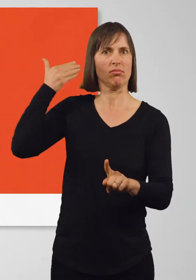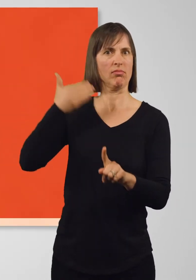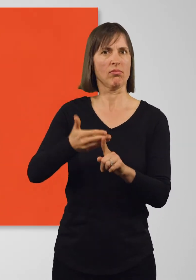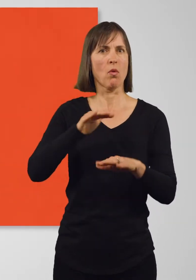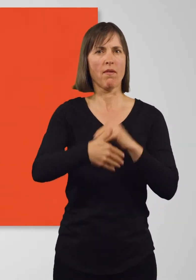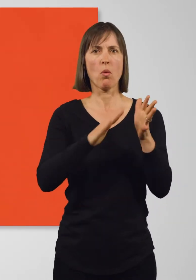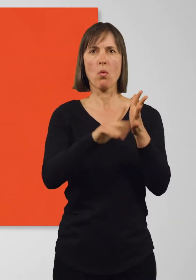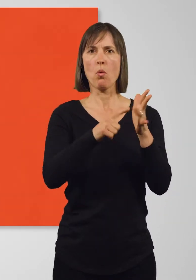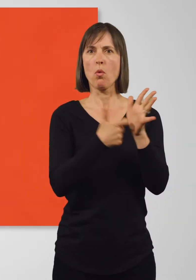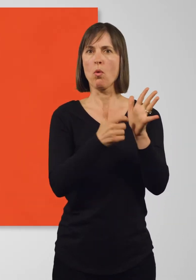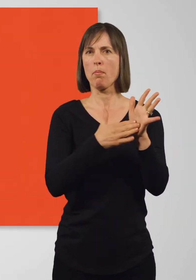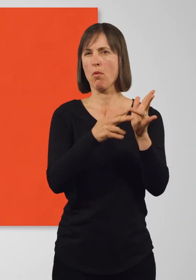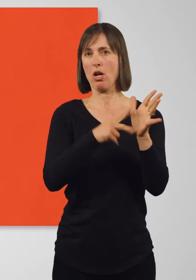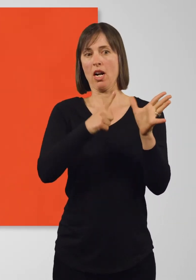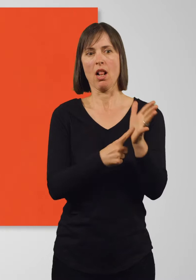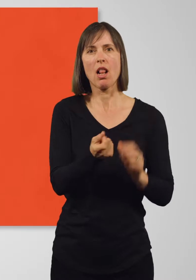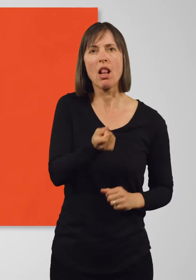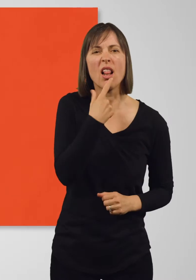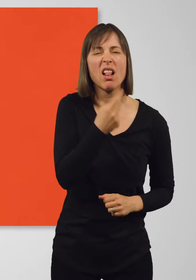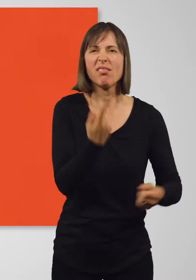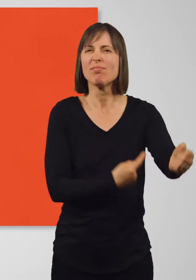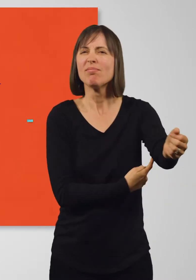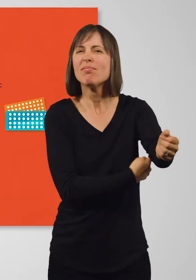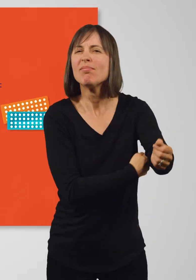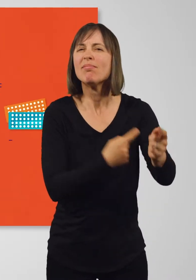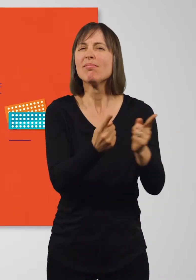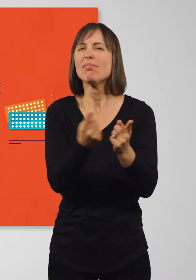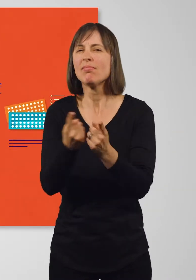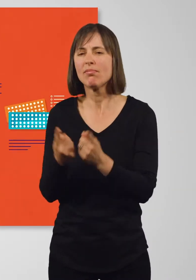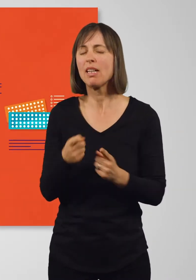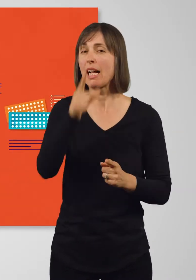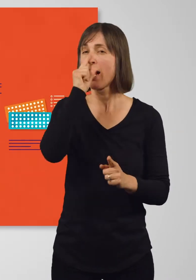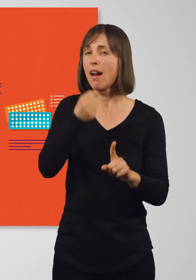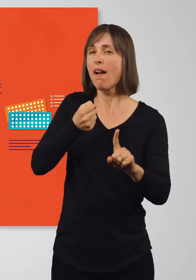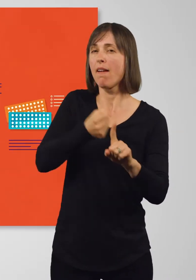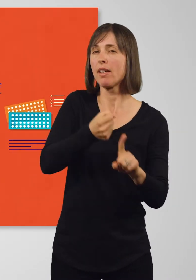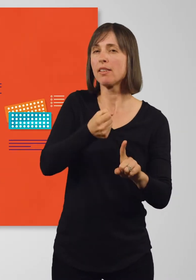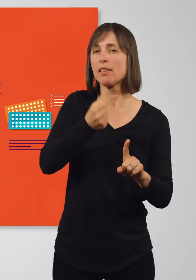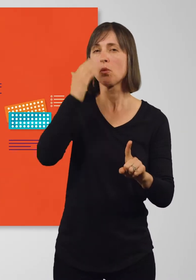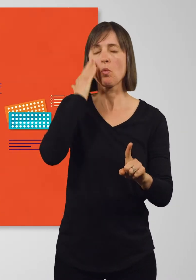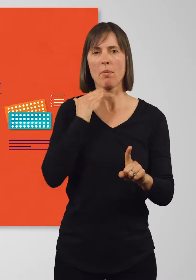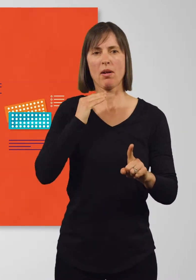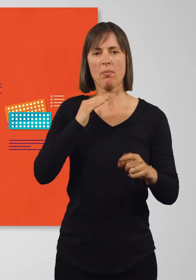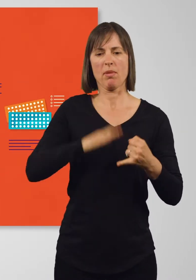It's important to know that all of these hormonal methods of contraception might change a woman's period